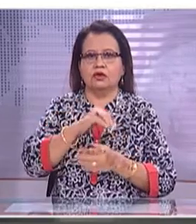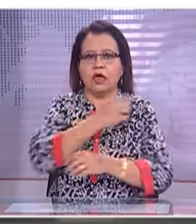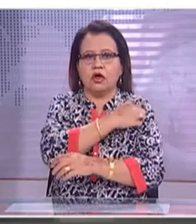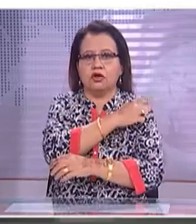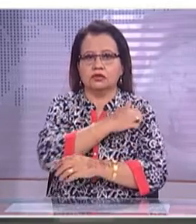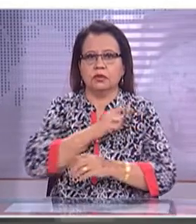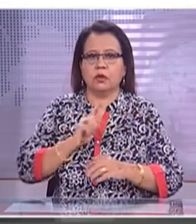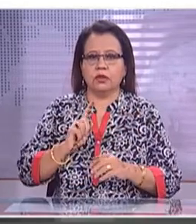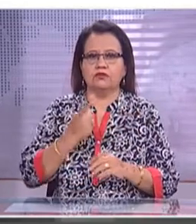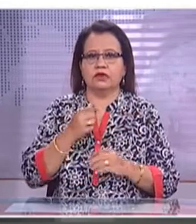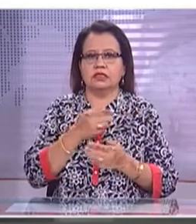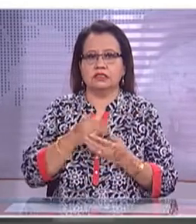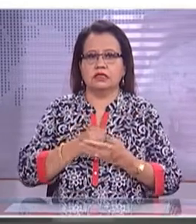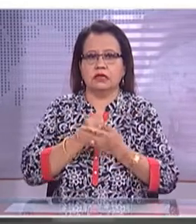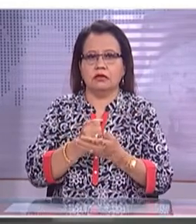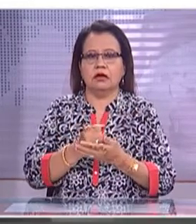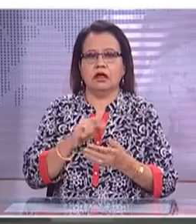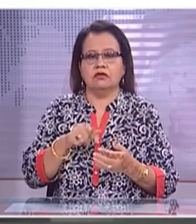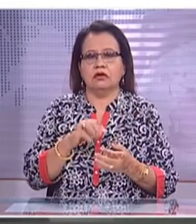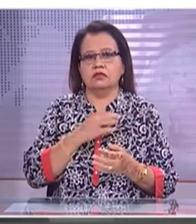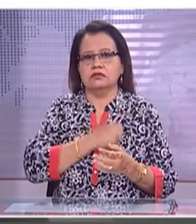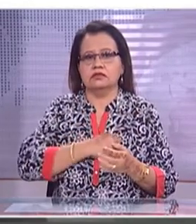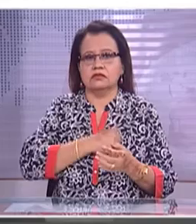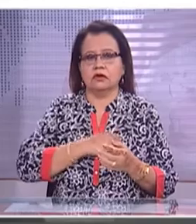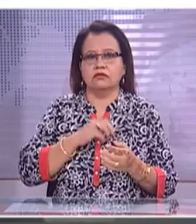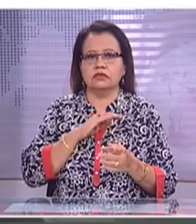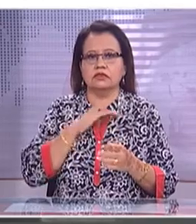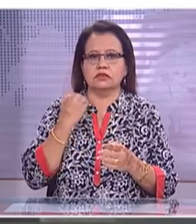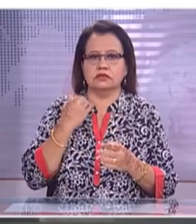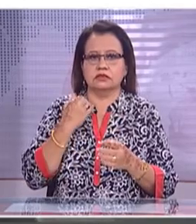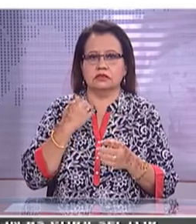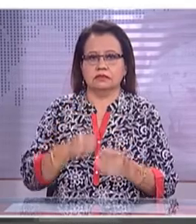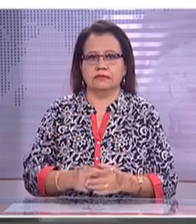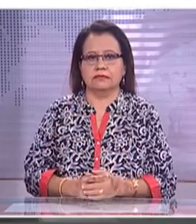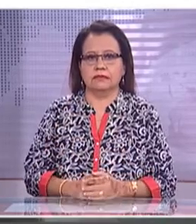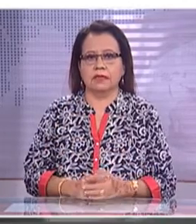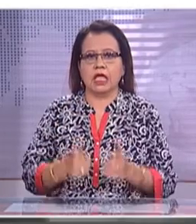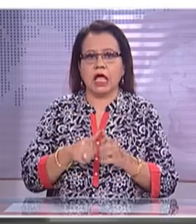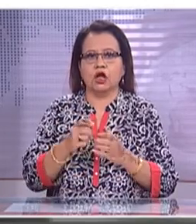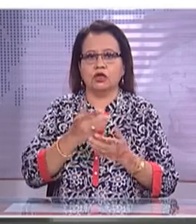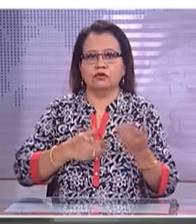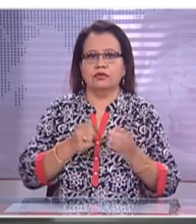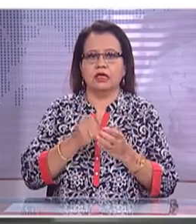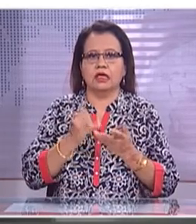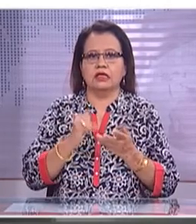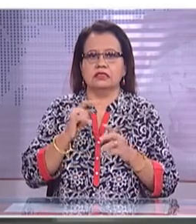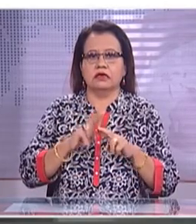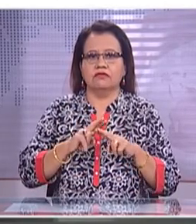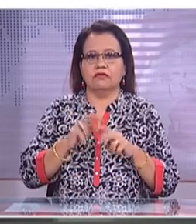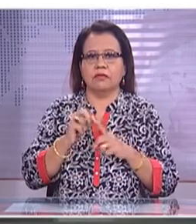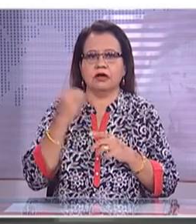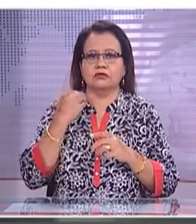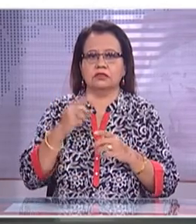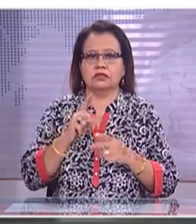evacuated to hospital with first aid, where he unfortunately succumbed to his injuries. According to BSF, Pak troops